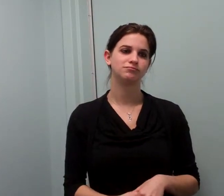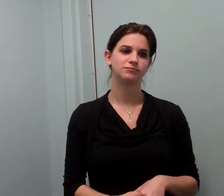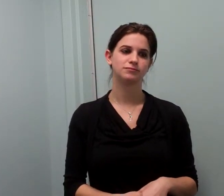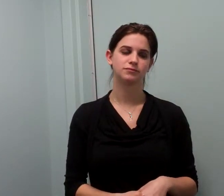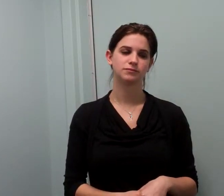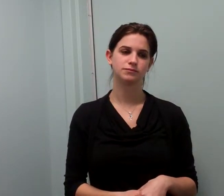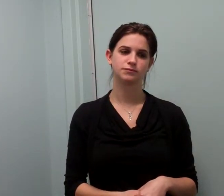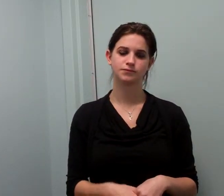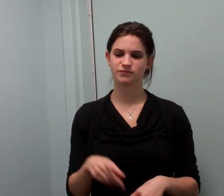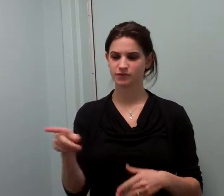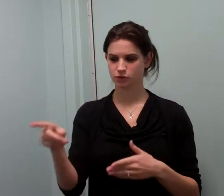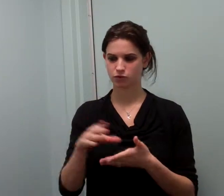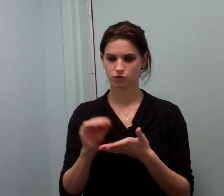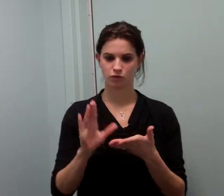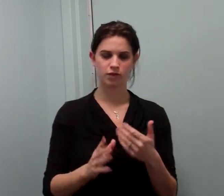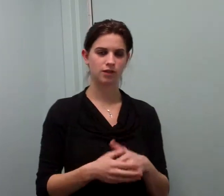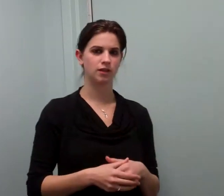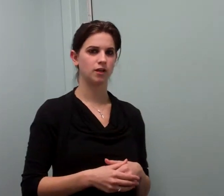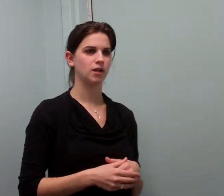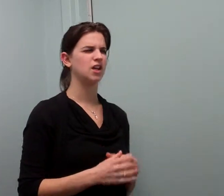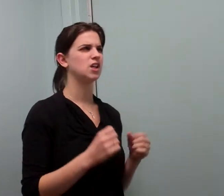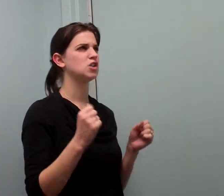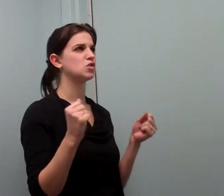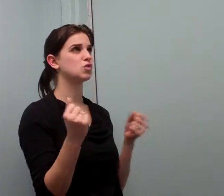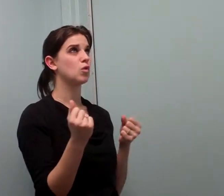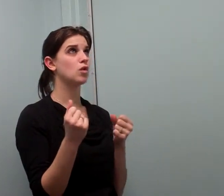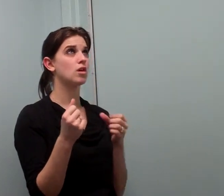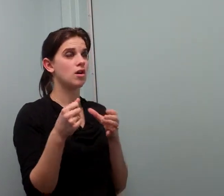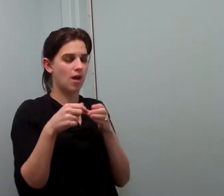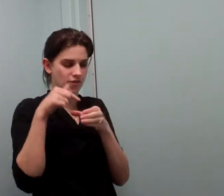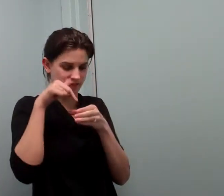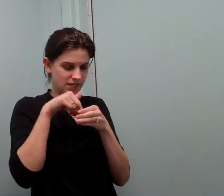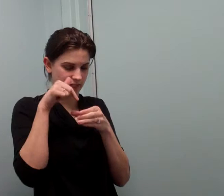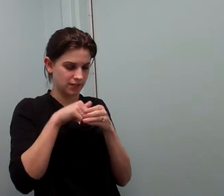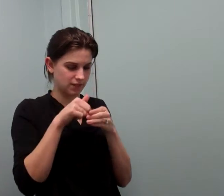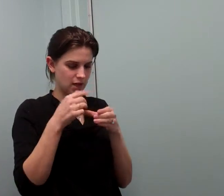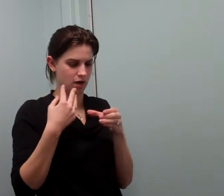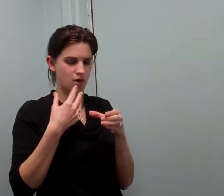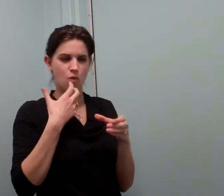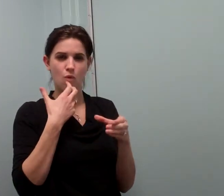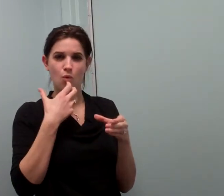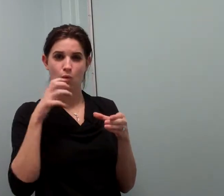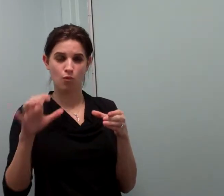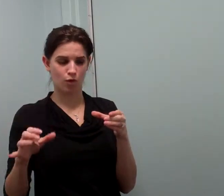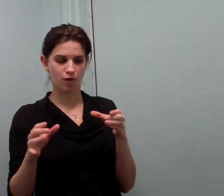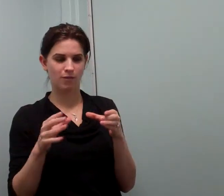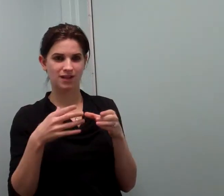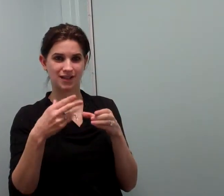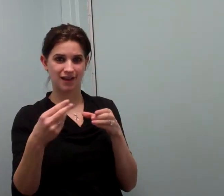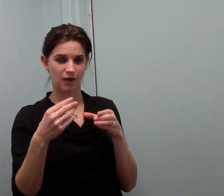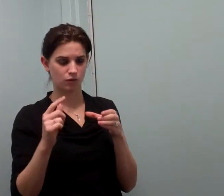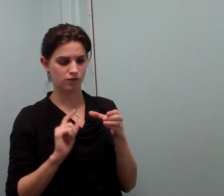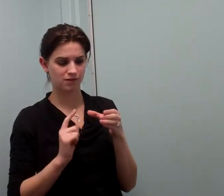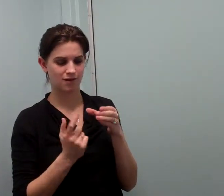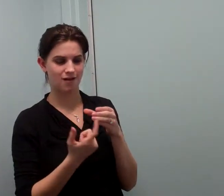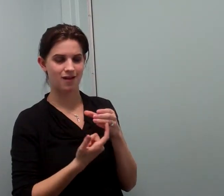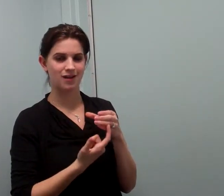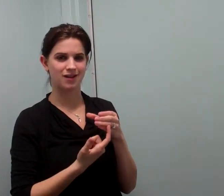It's like cooler on the inside and warmer on the outside. So it's like evaporating. Like